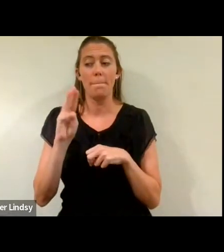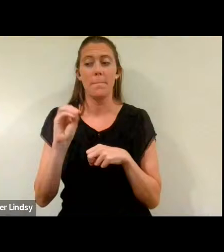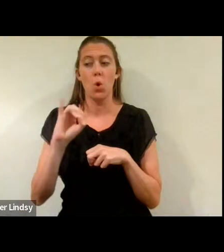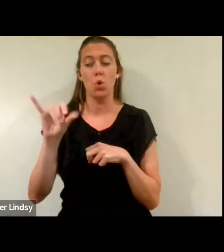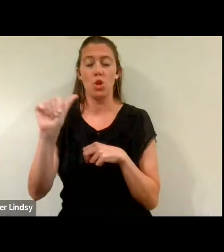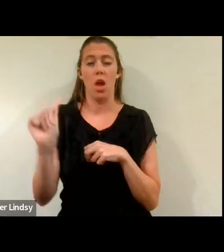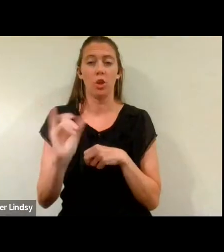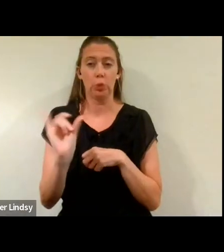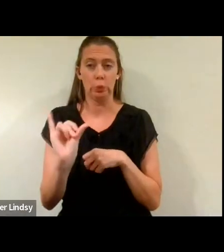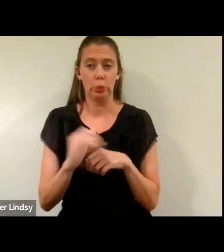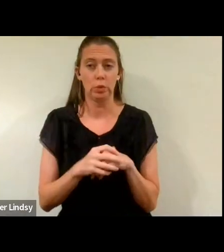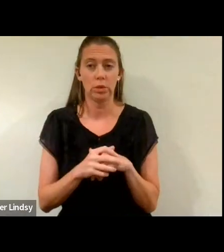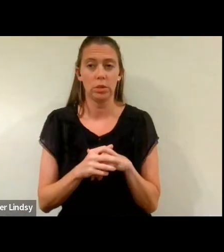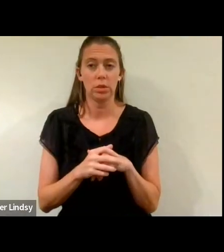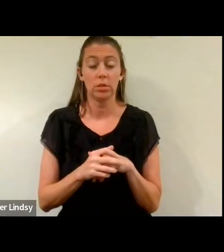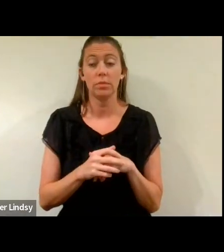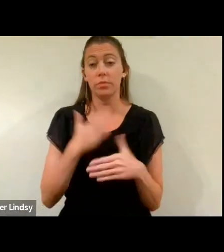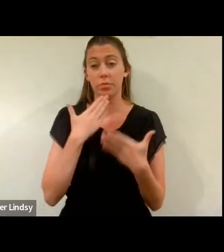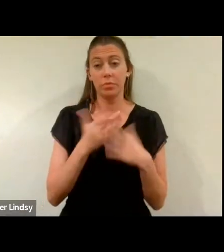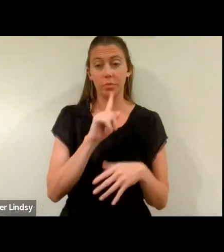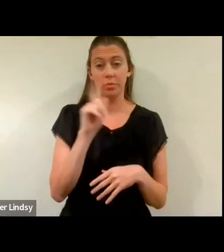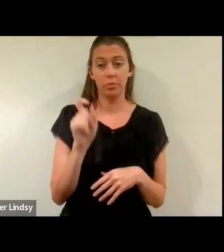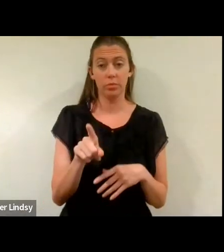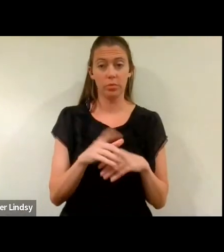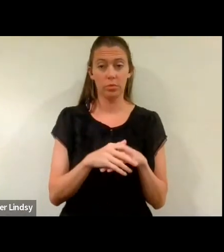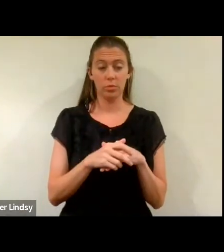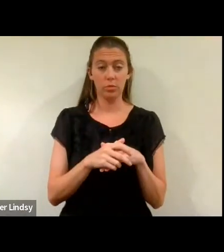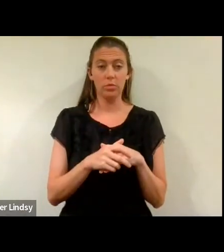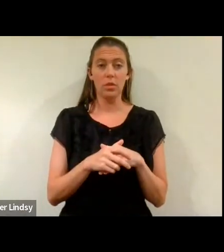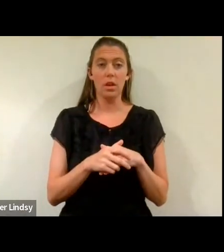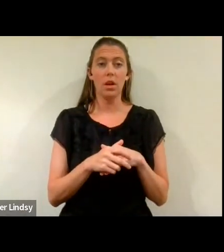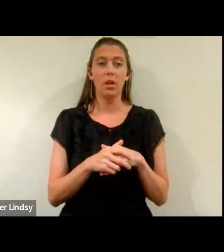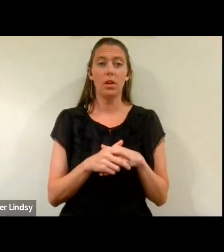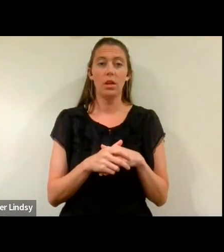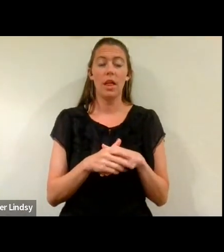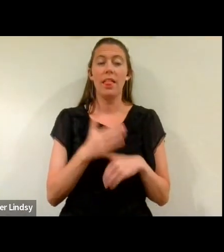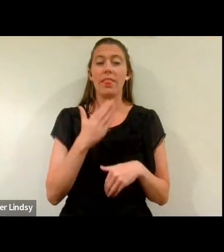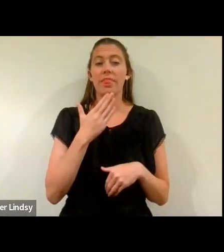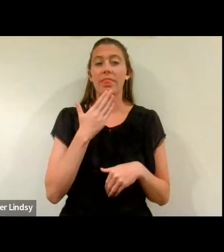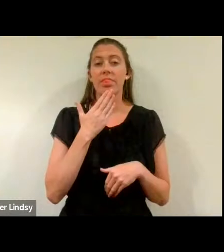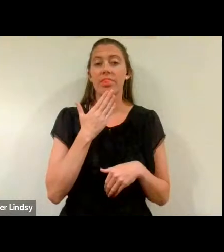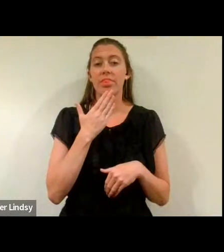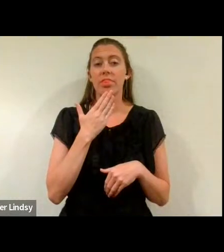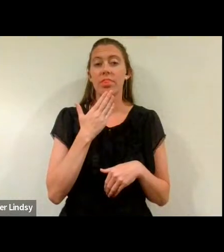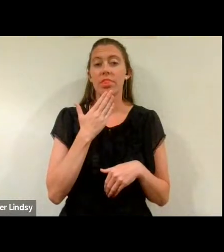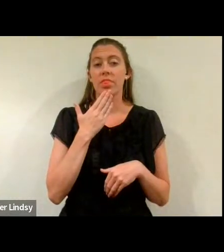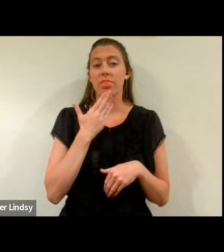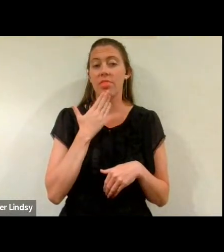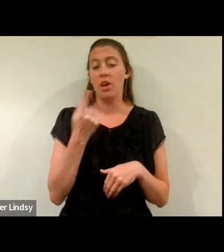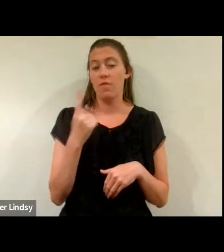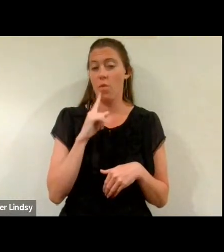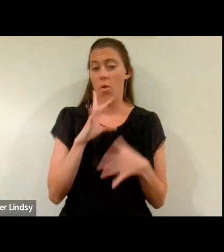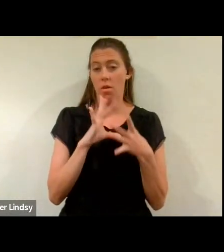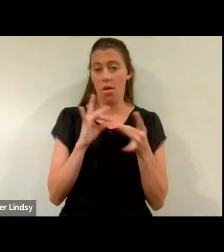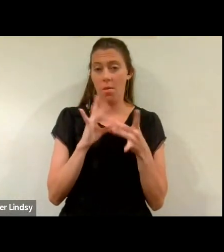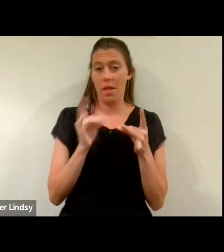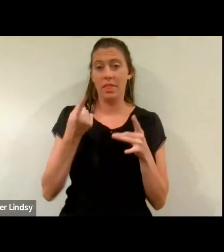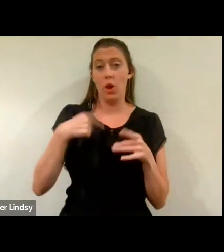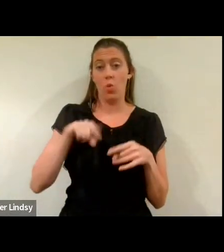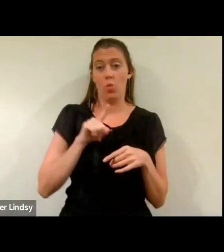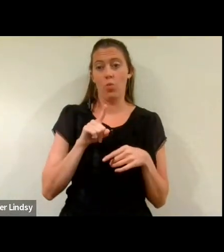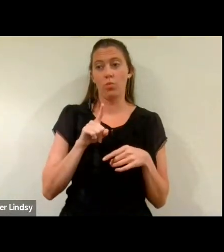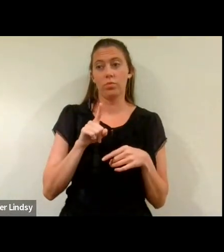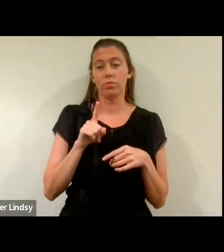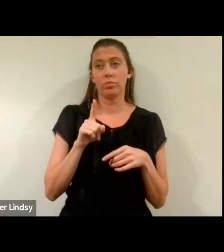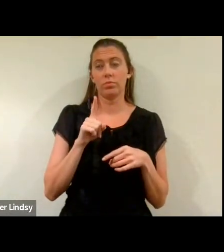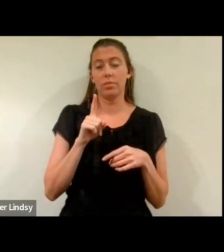a great question. And I'm glad you highlighted that we are experiencing shortages in the